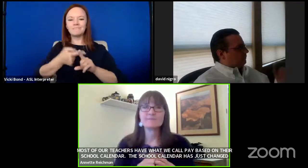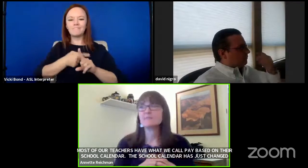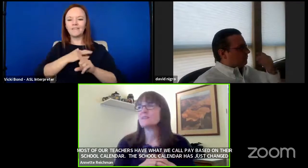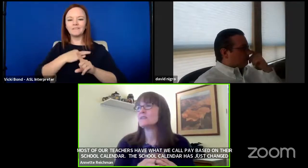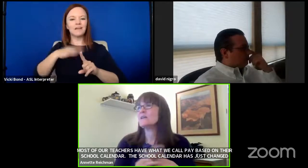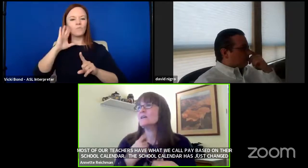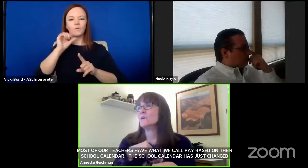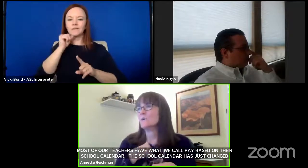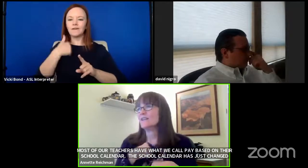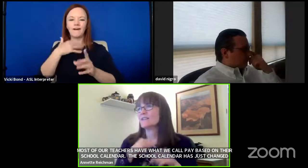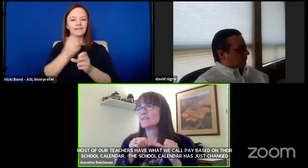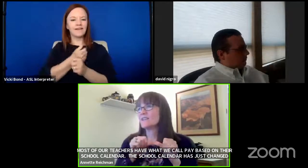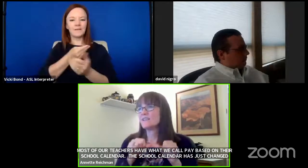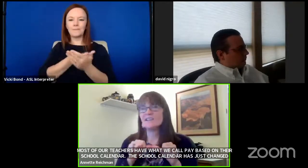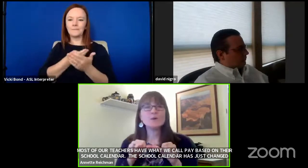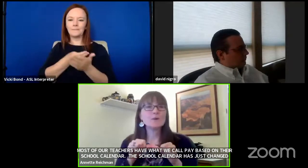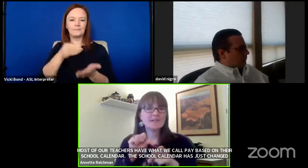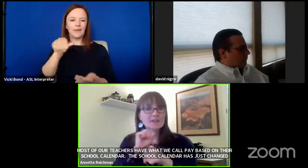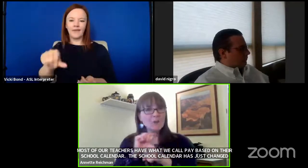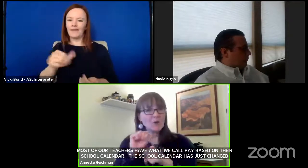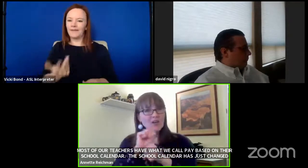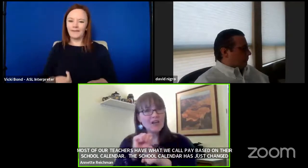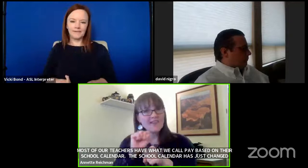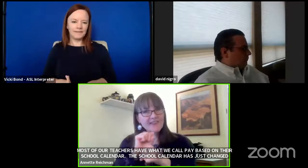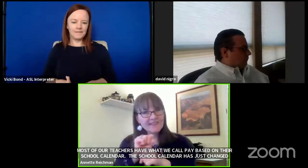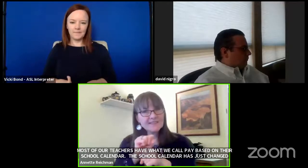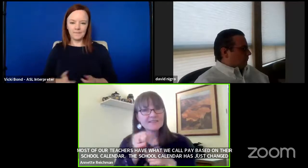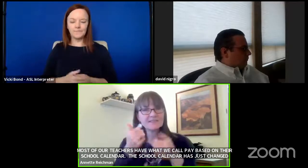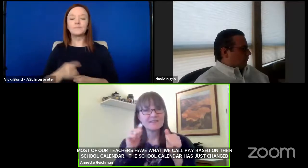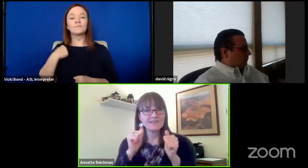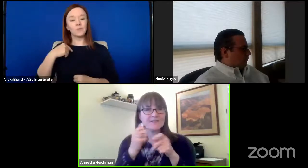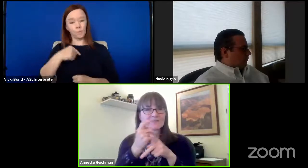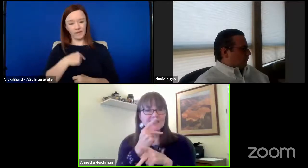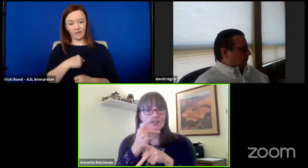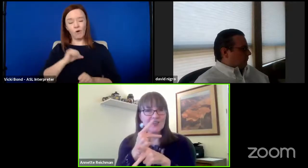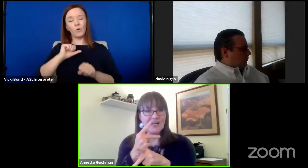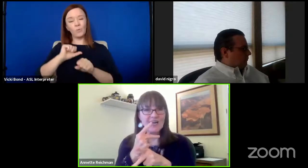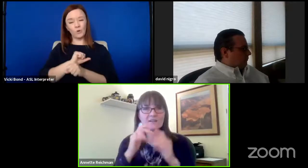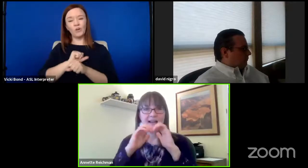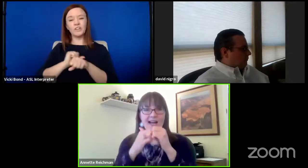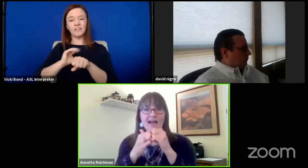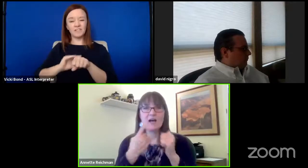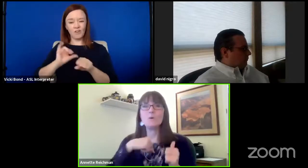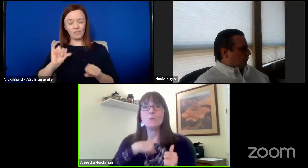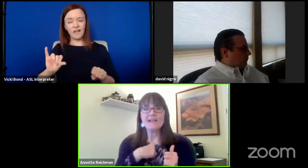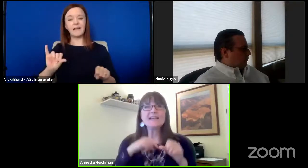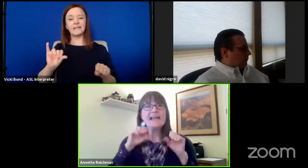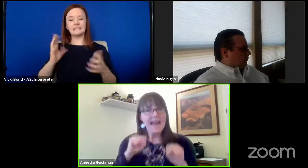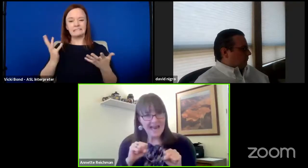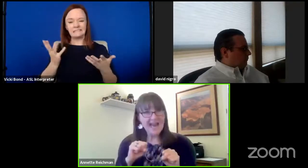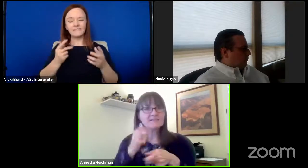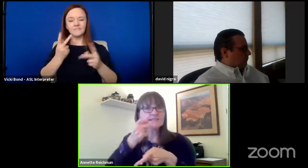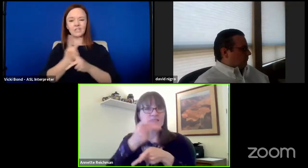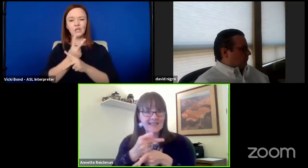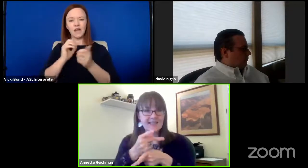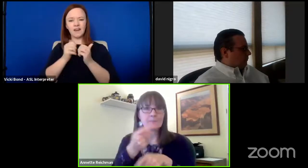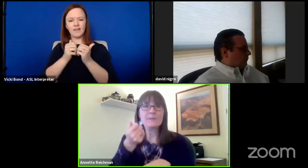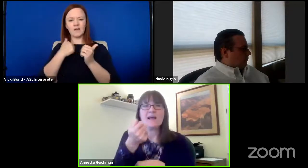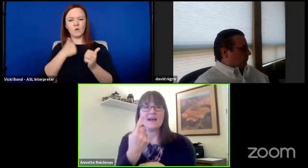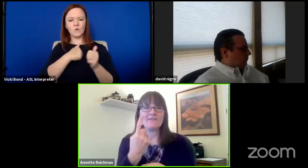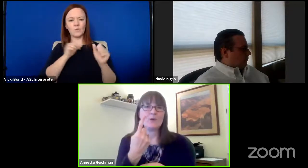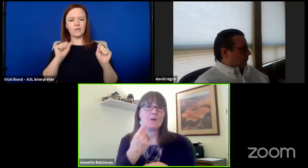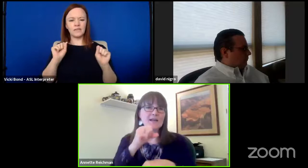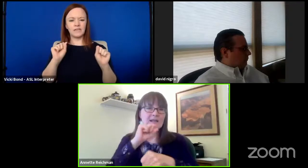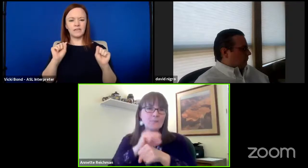paycheck. We are continuing to work on this to figure out how we can